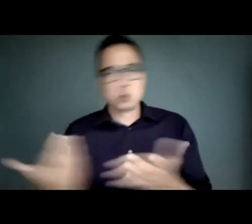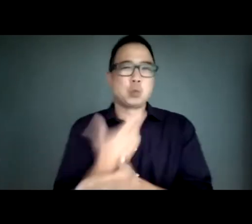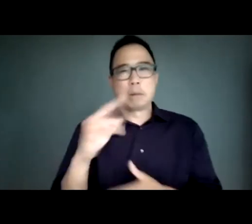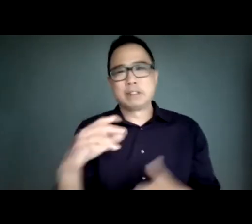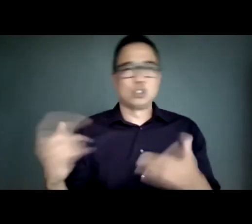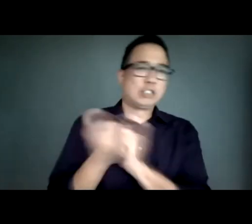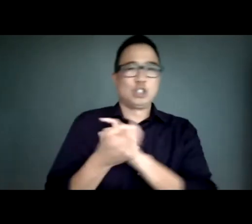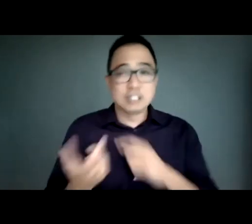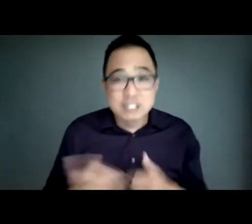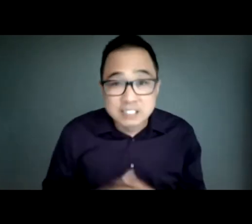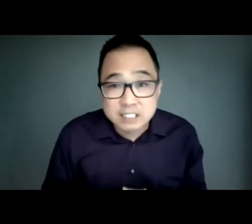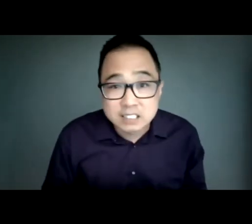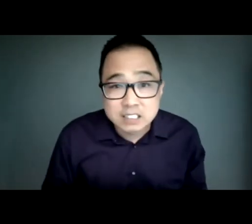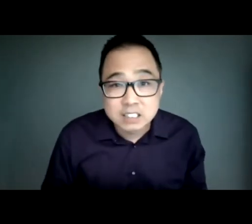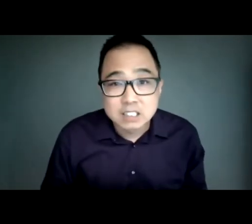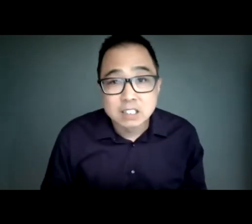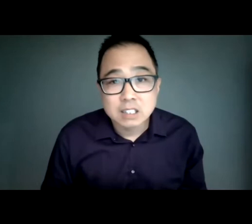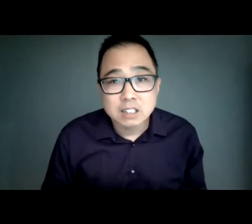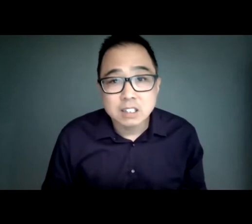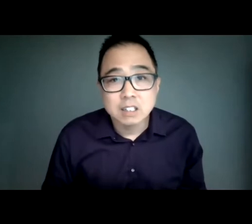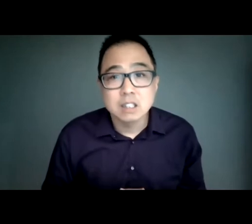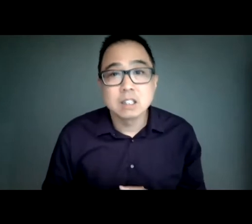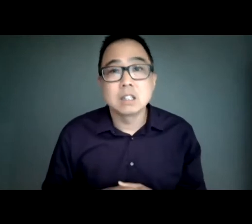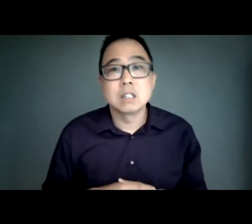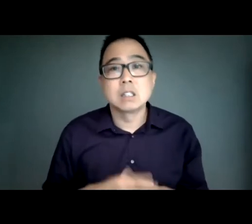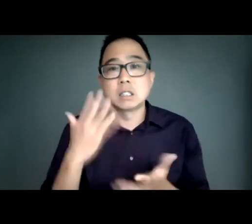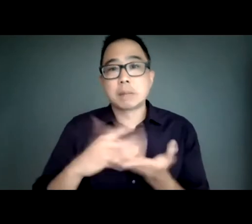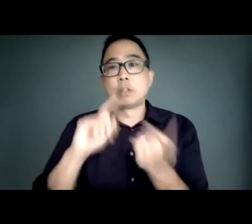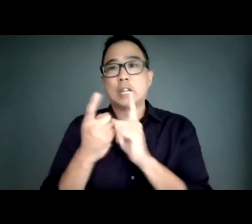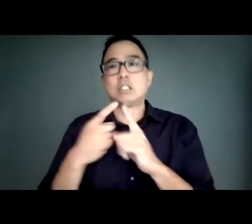Yes. Yeah, the new normal is changing.